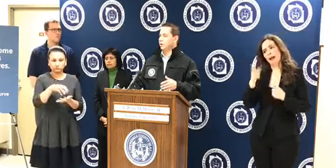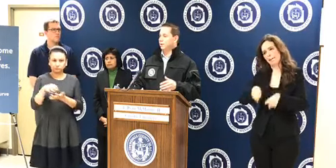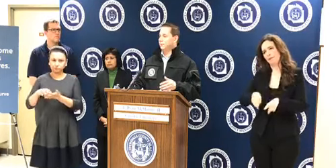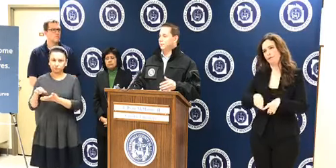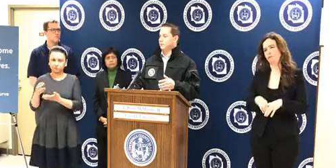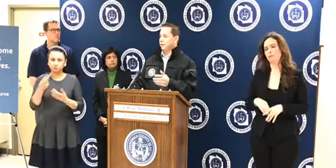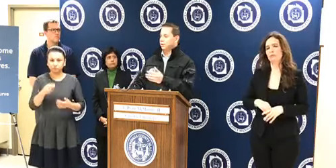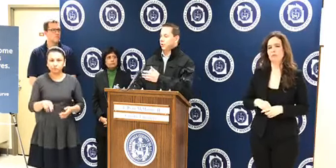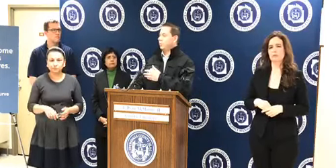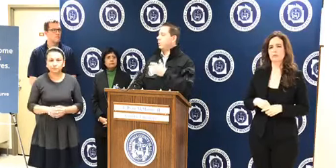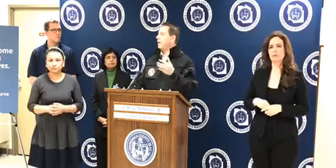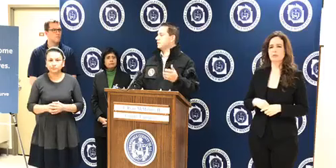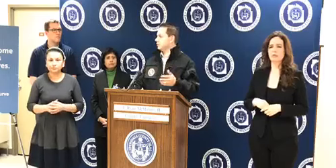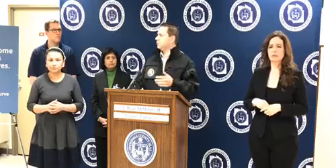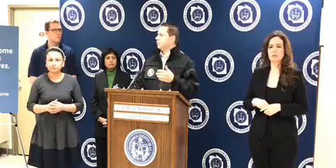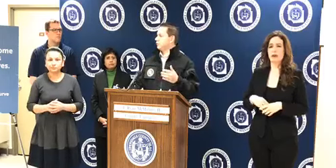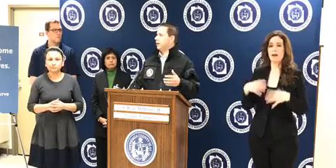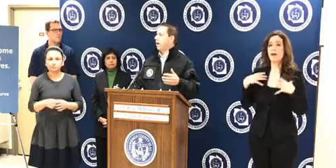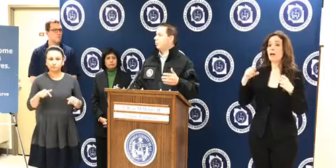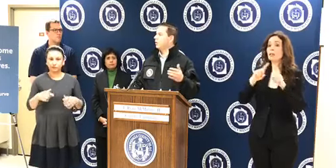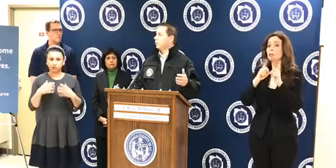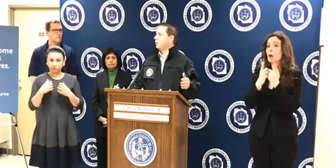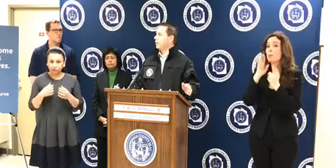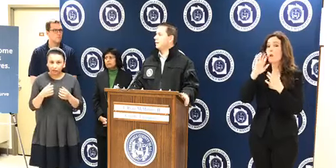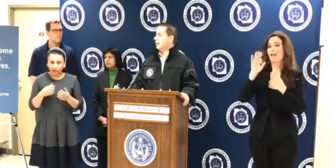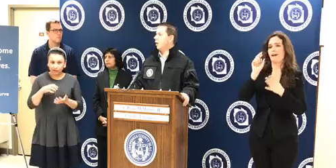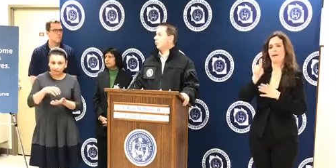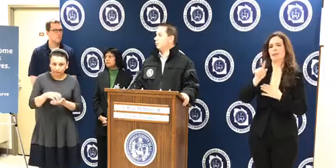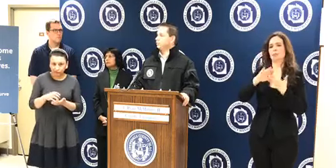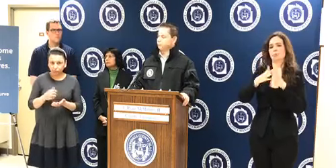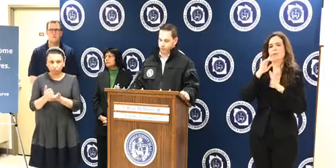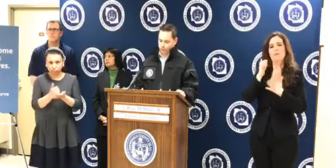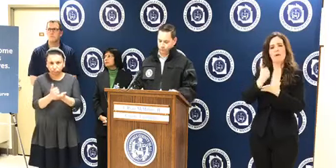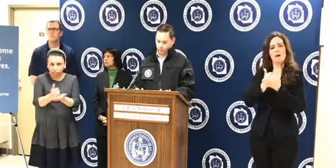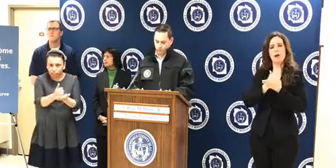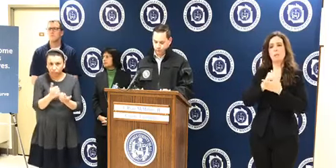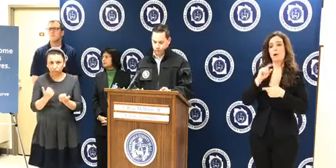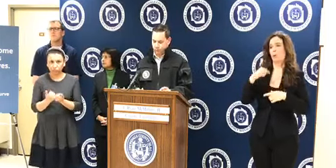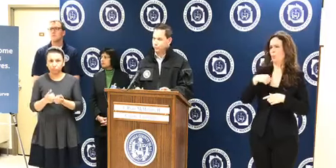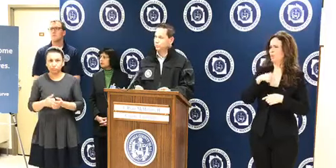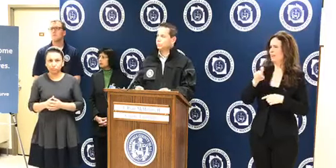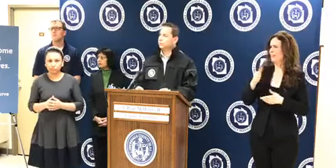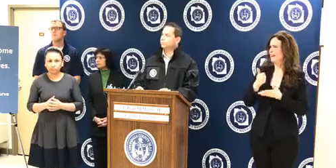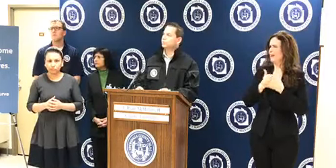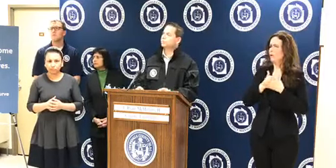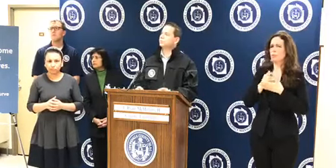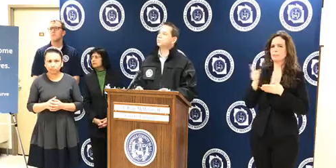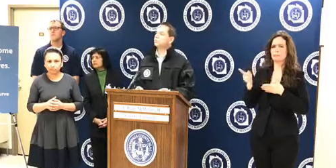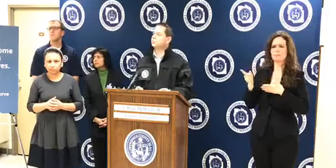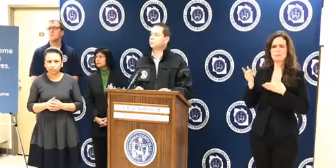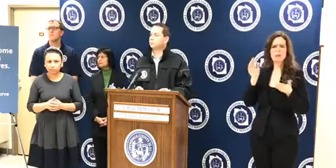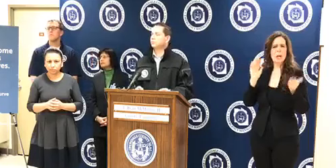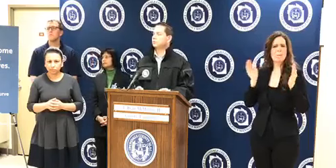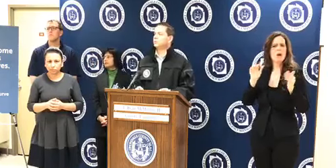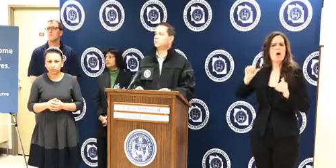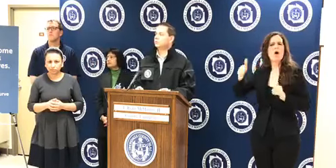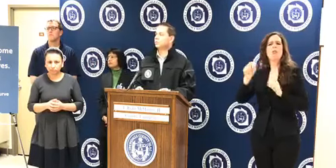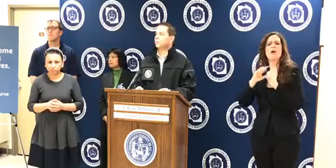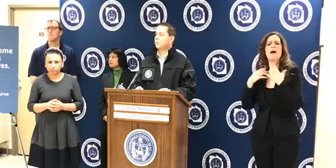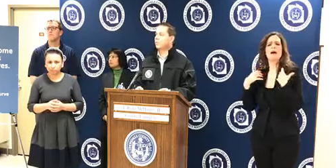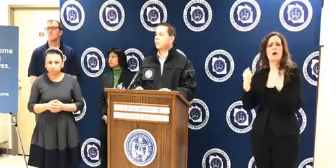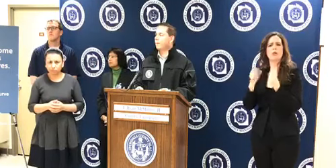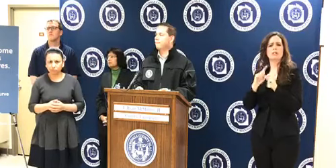be the health department will be asking the community for help when they need help. And I'm not trying to compare what another health department is doing. I'm saying if this train went